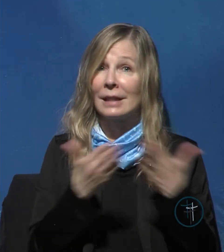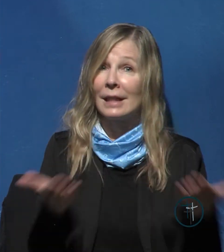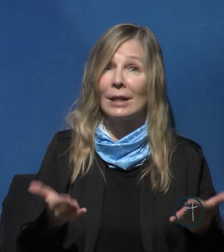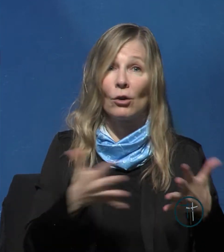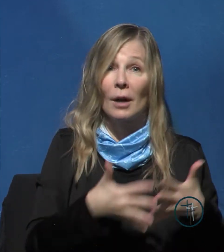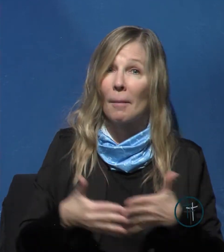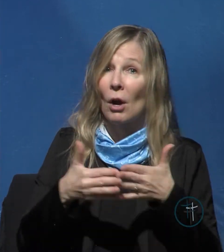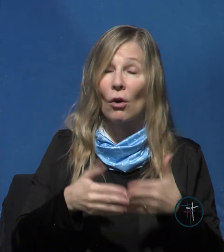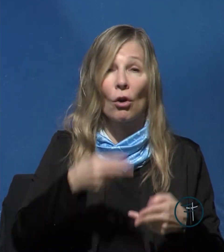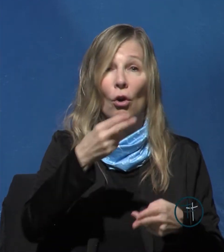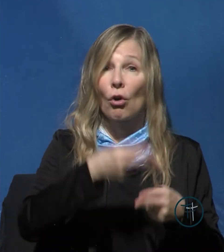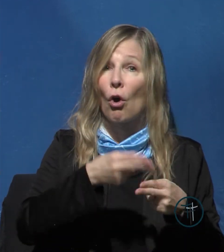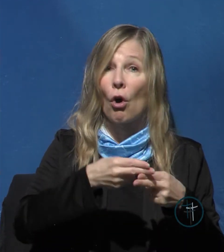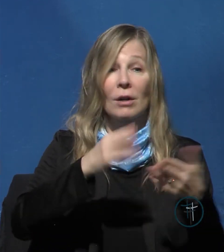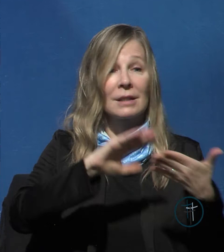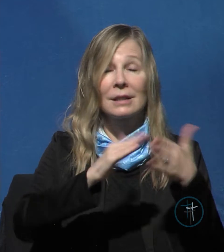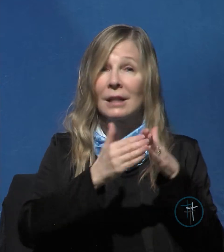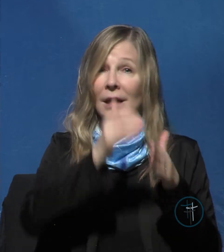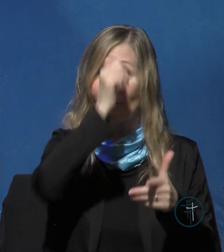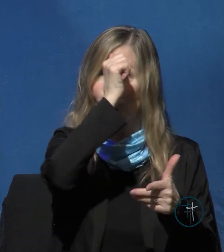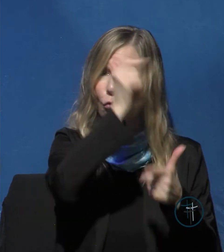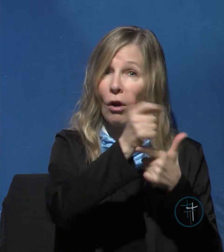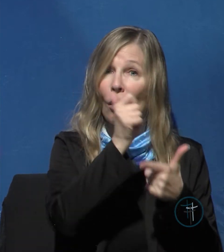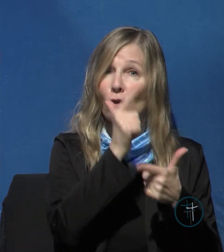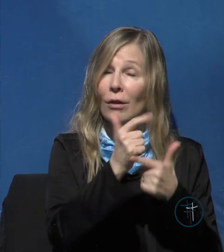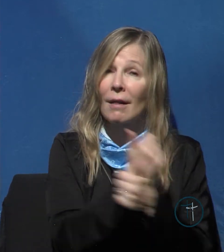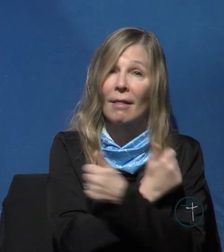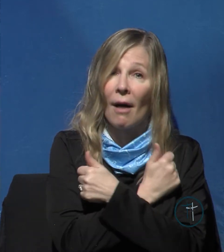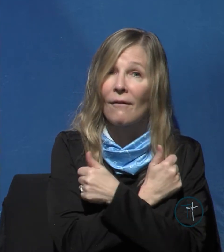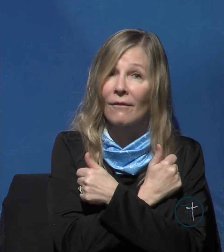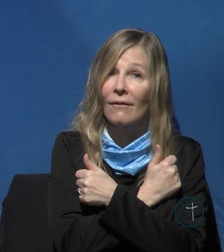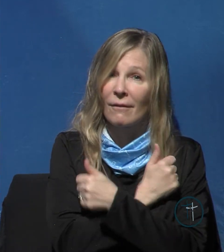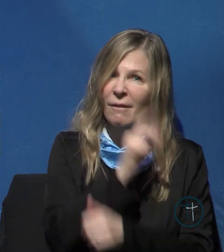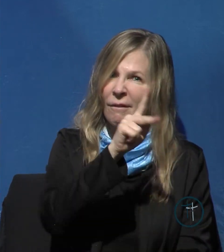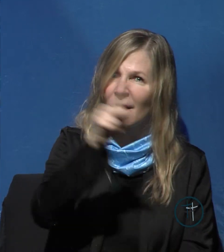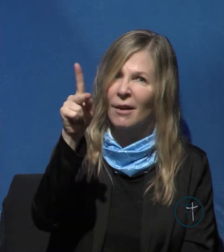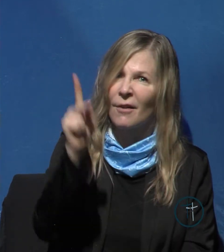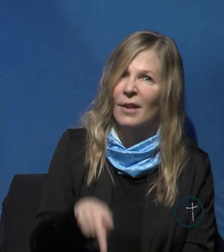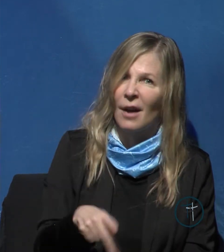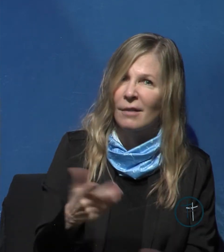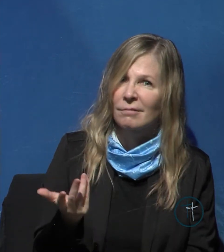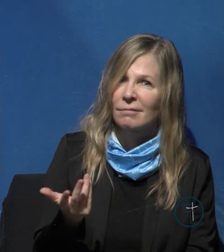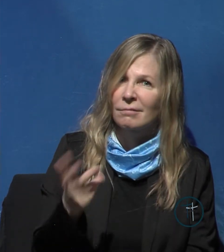Philadelphia. That's the word. Literally, the love of a brother.